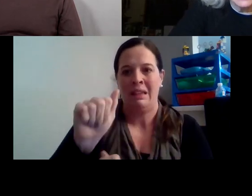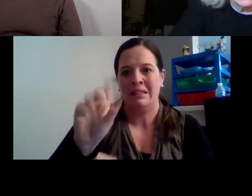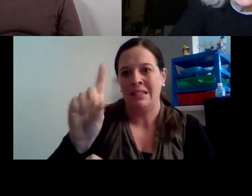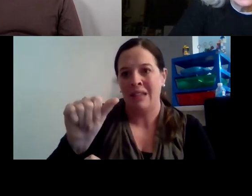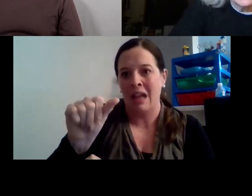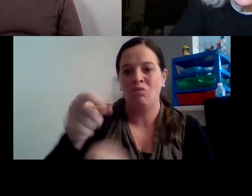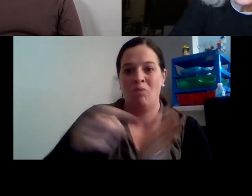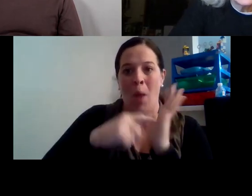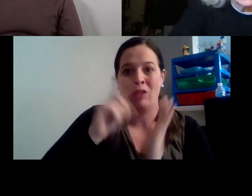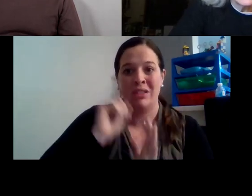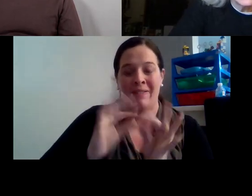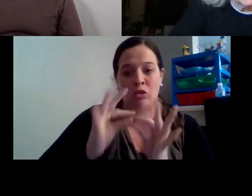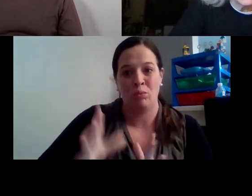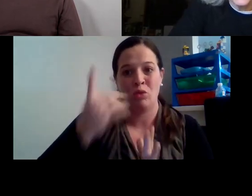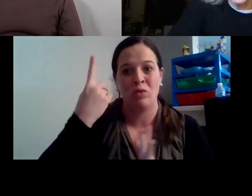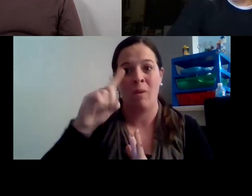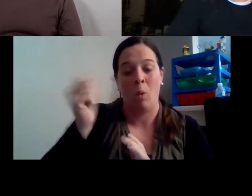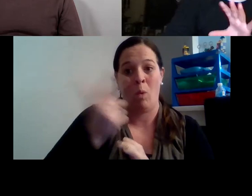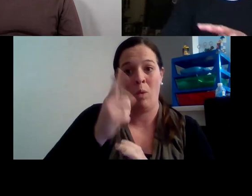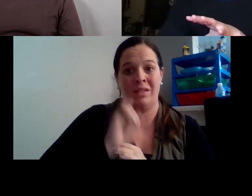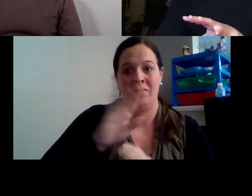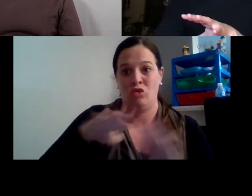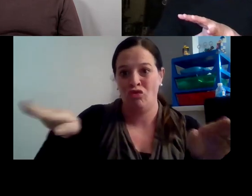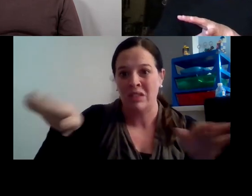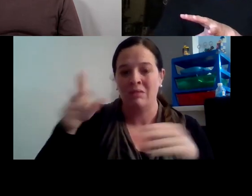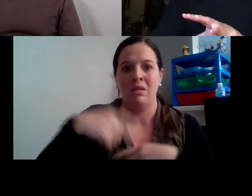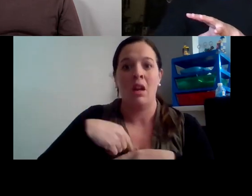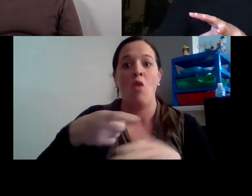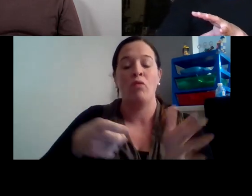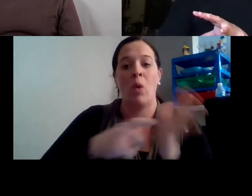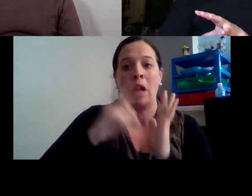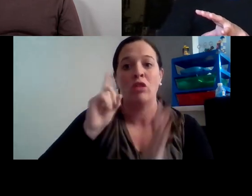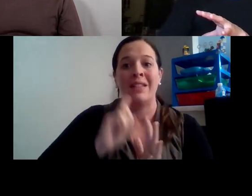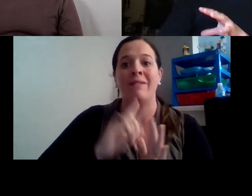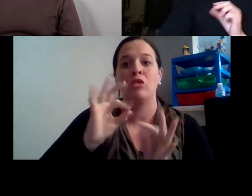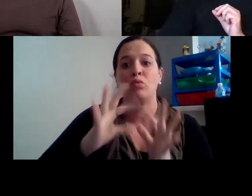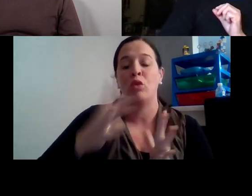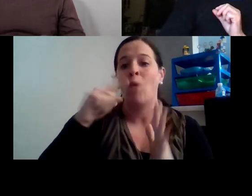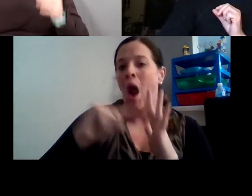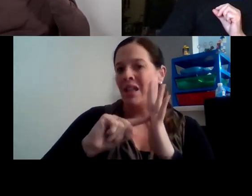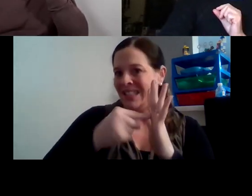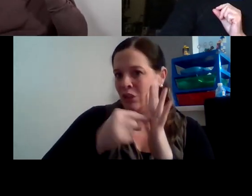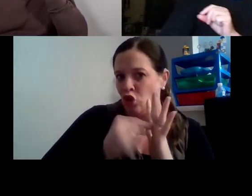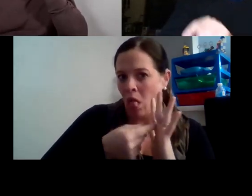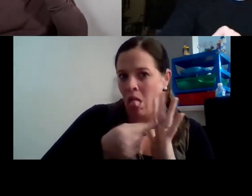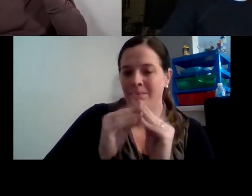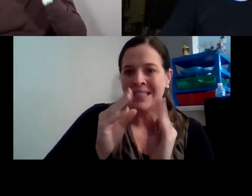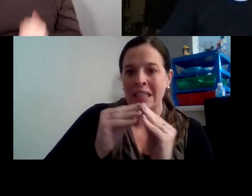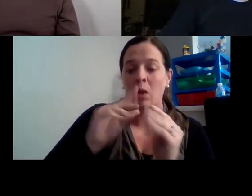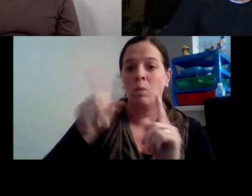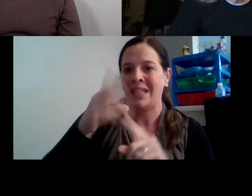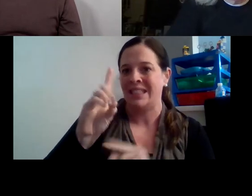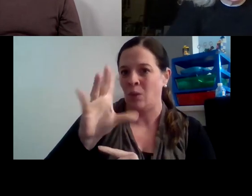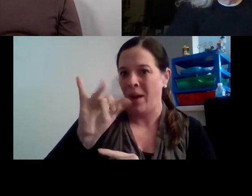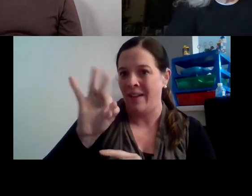updates, they, requiring deaf interpreters for ADA satisfaction, for complying with